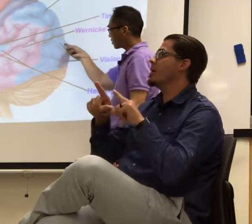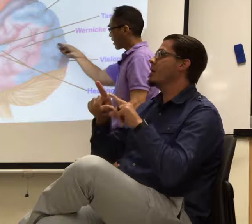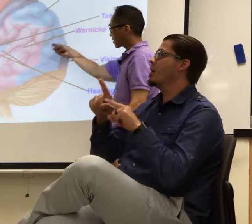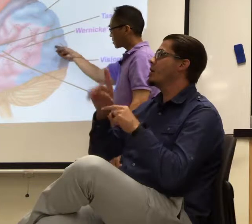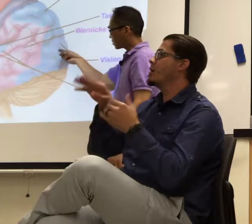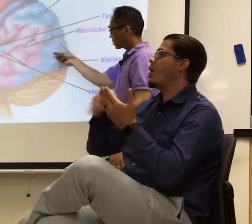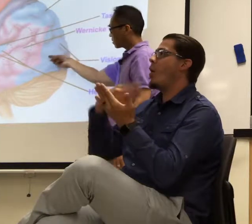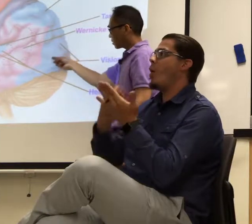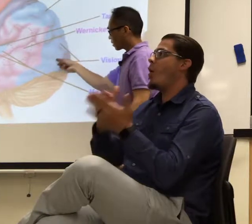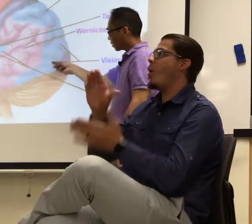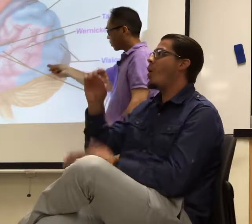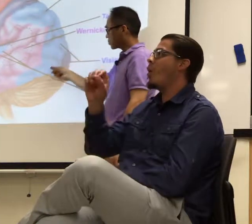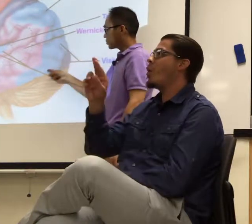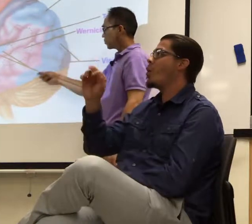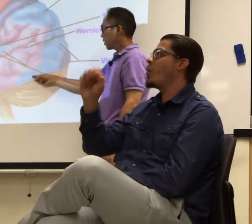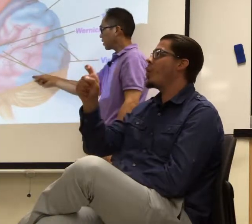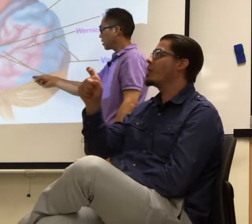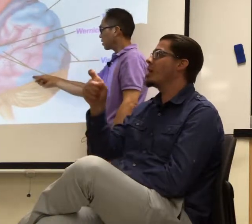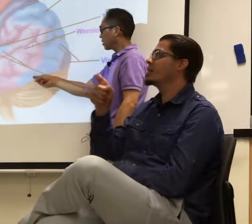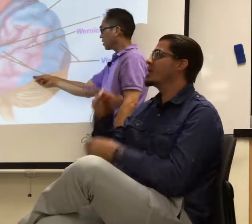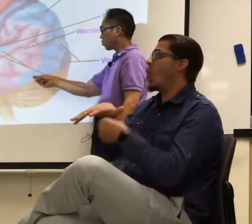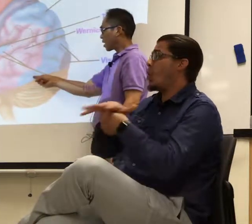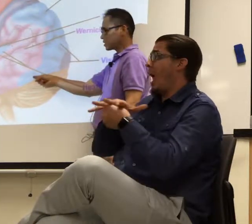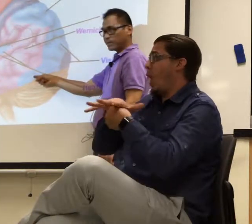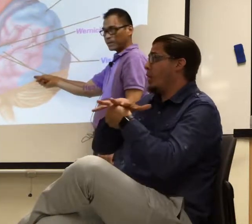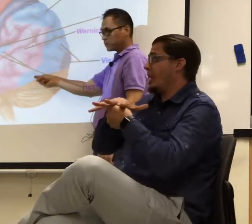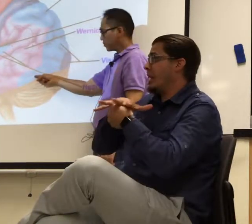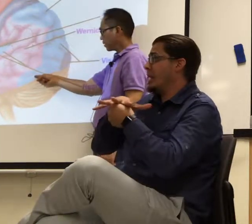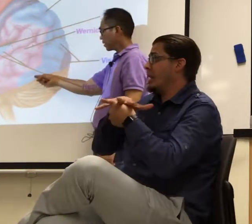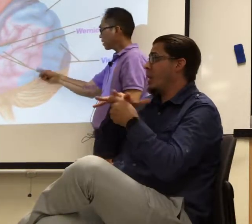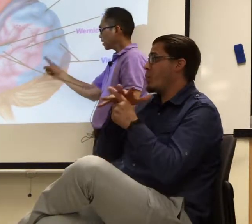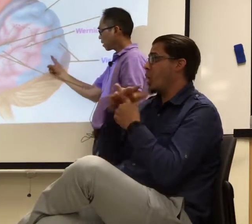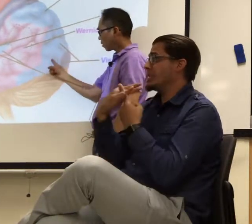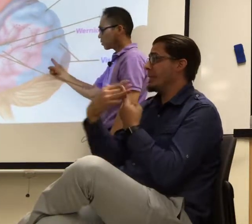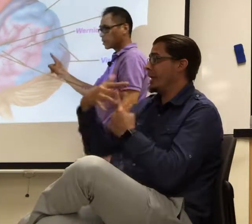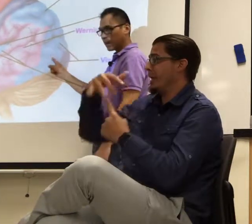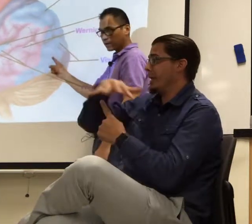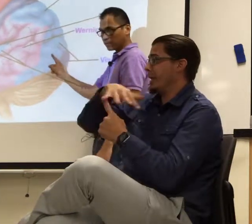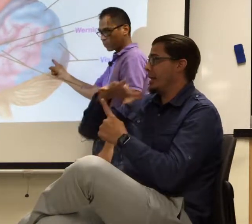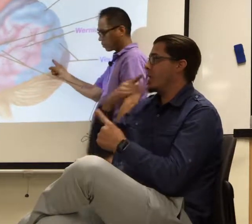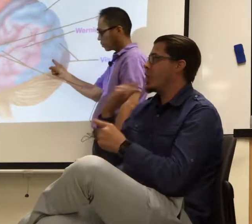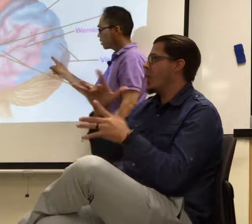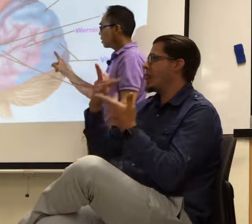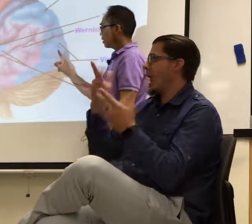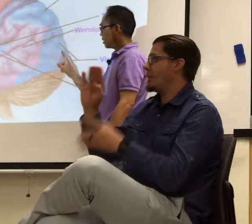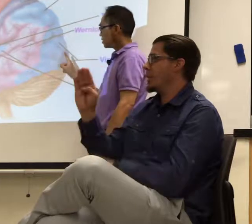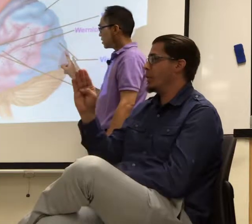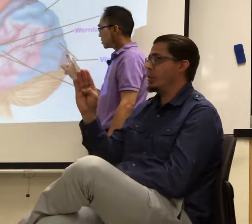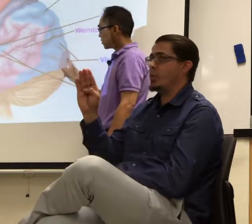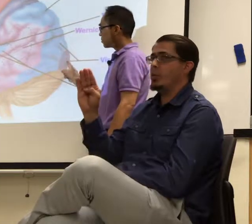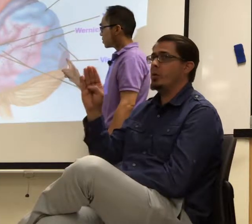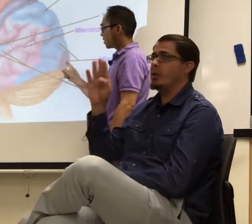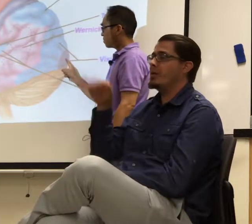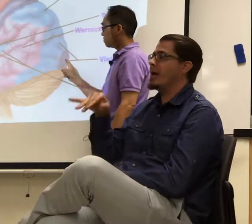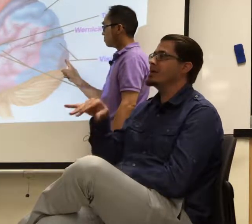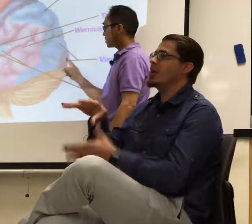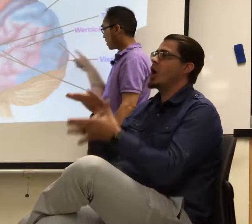the cortex close to it, in proximity to it, colored in lighter blue, is the